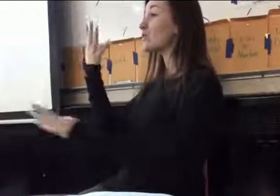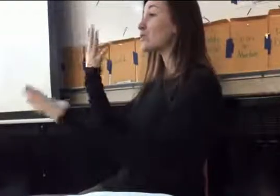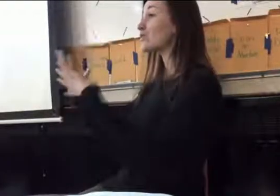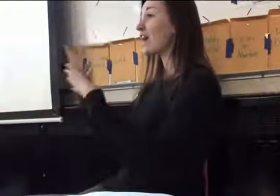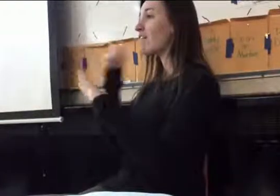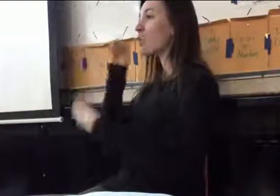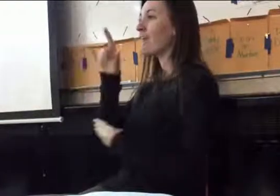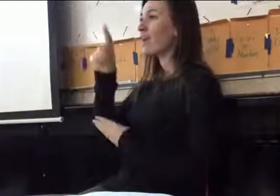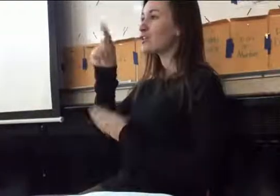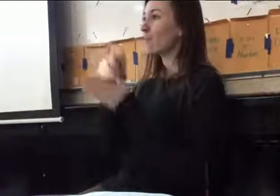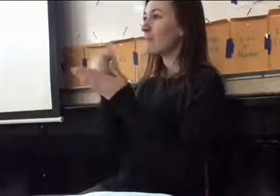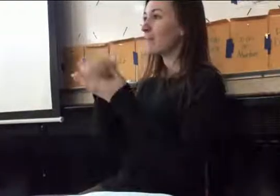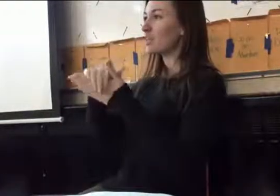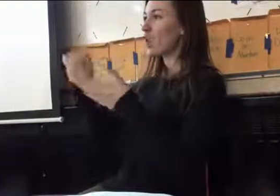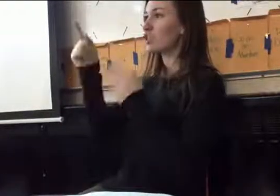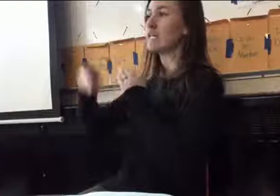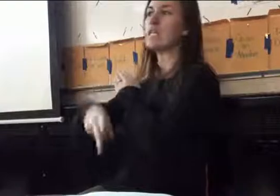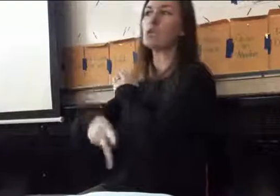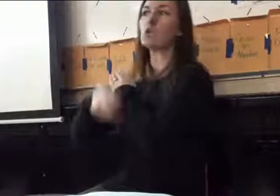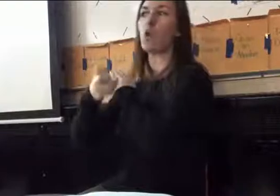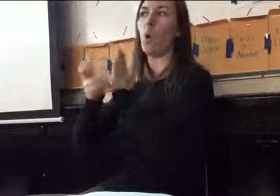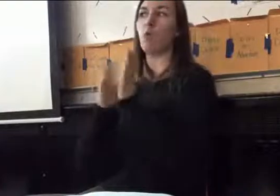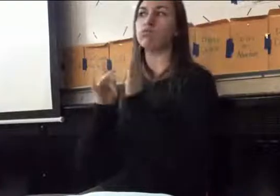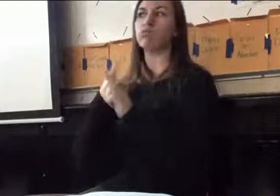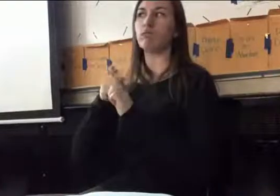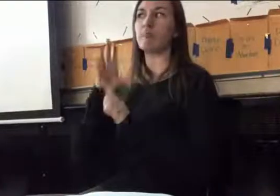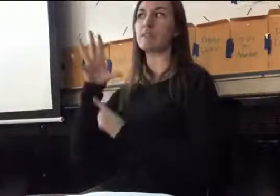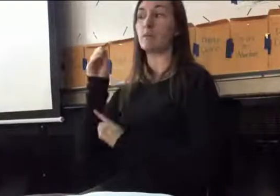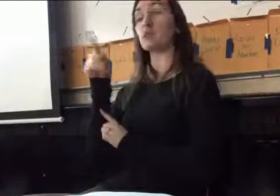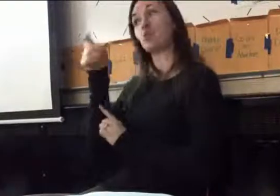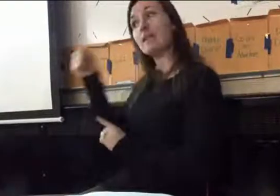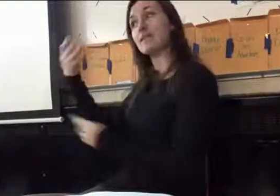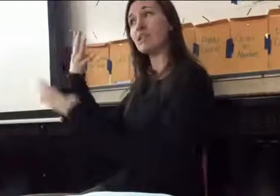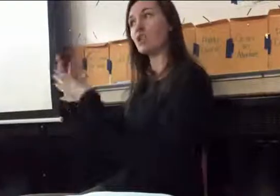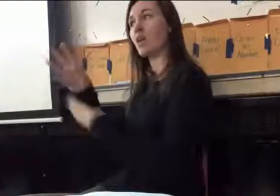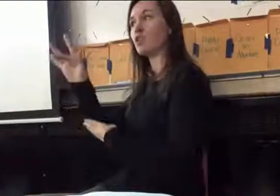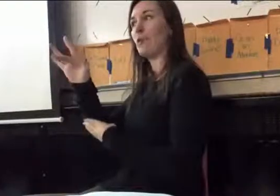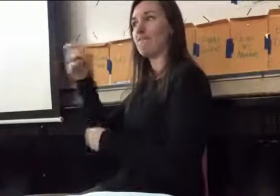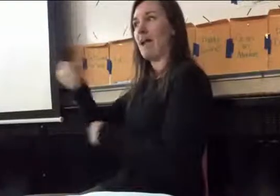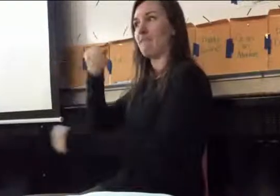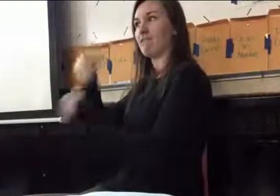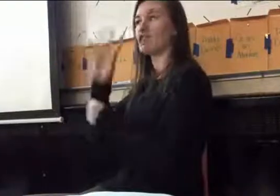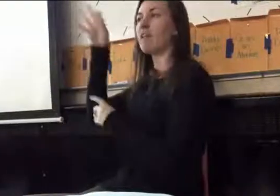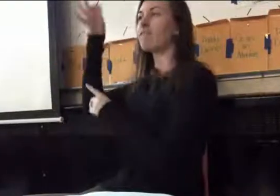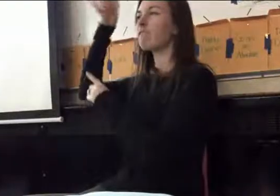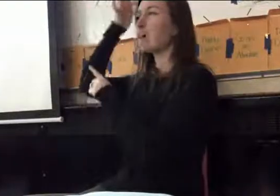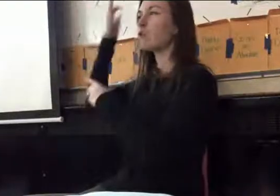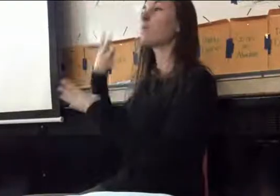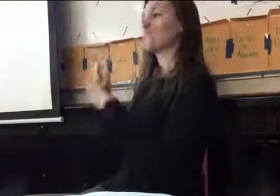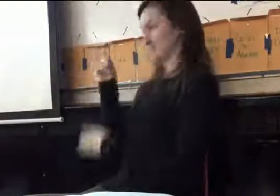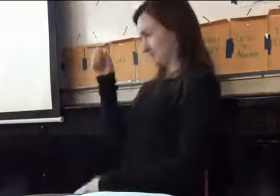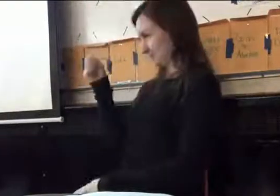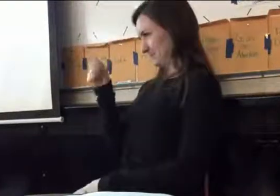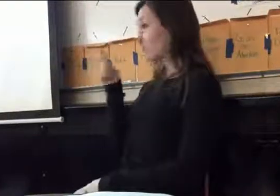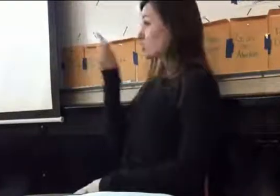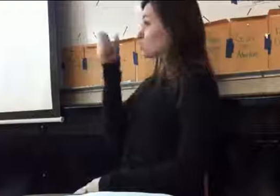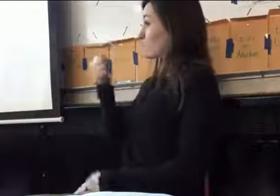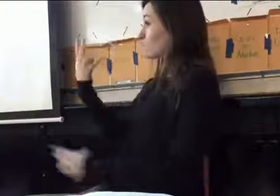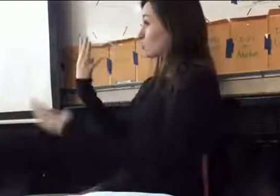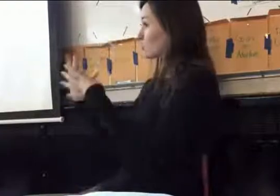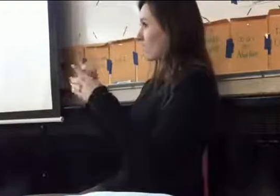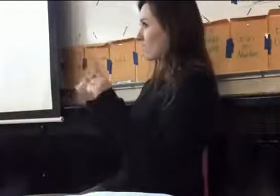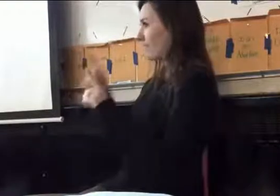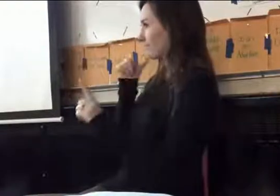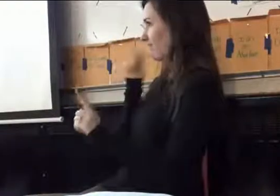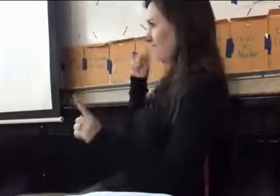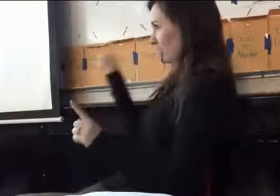$20 million stealing. So he is in jail for 25 years in federal prison. So he did go to jail, just not for this. Now let me